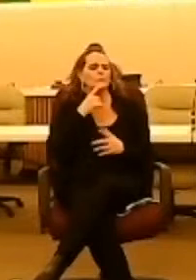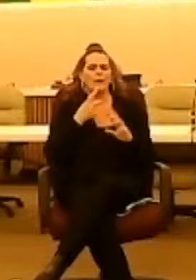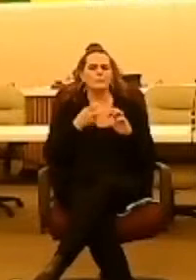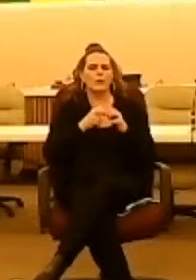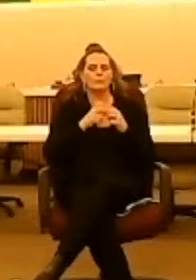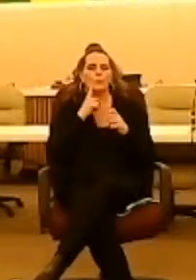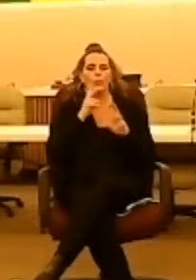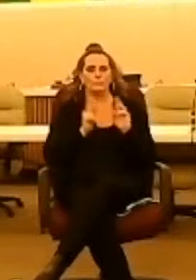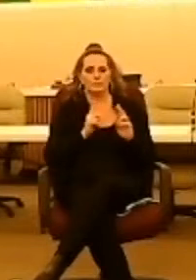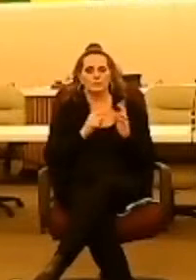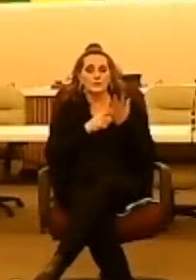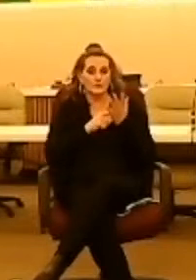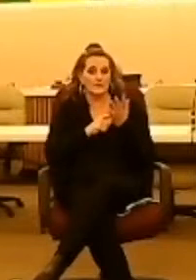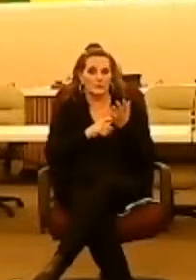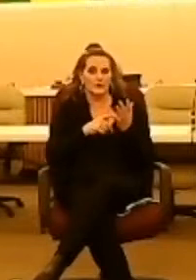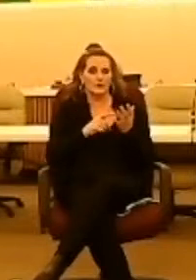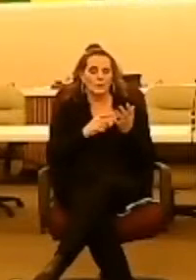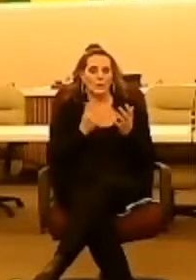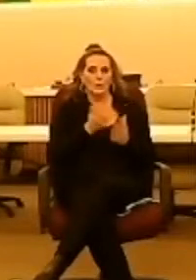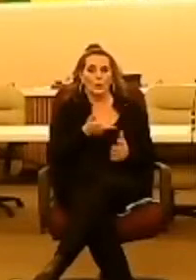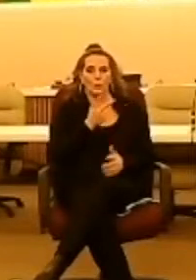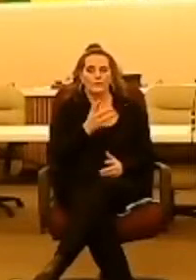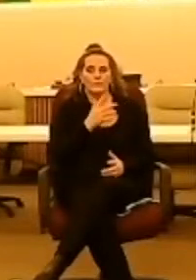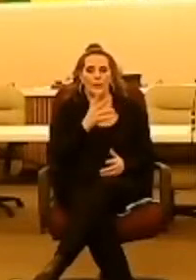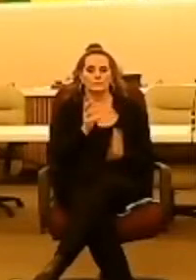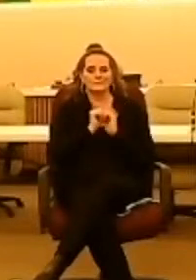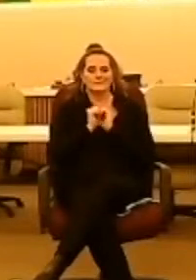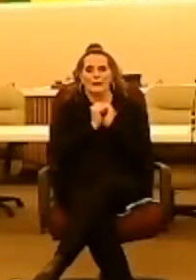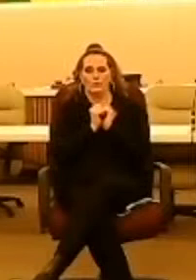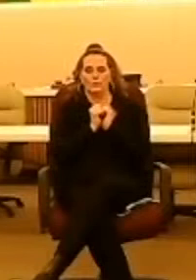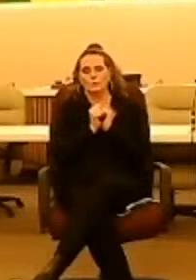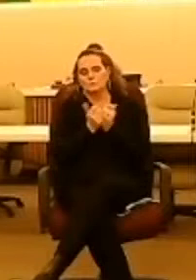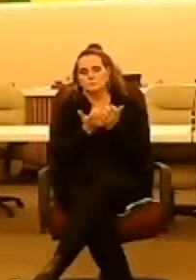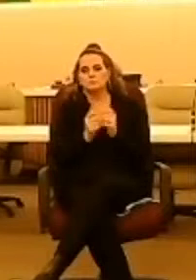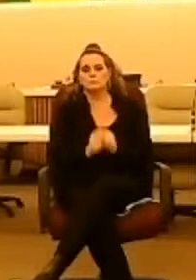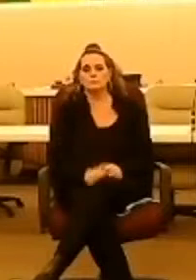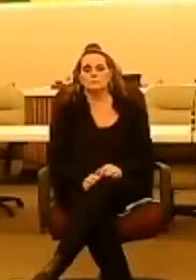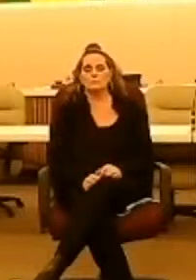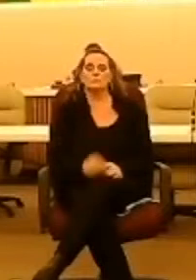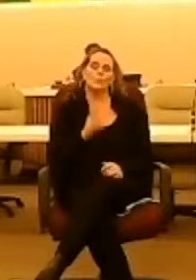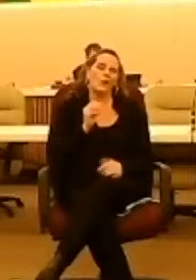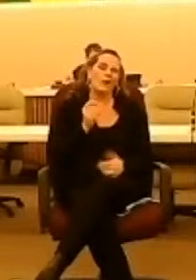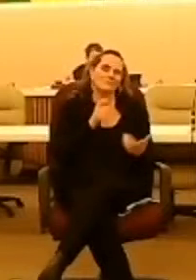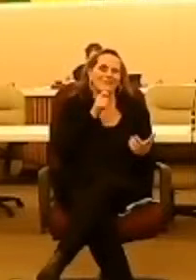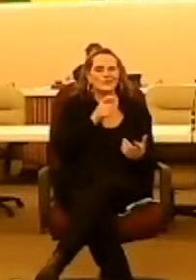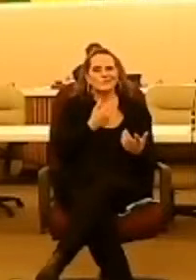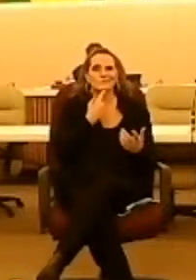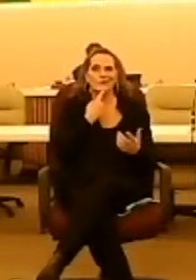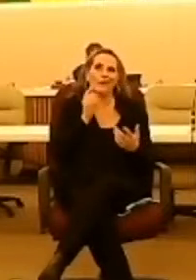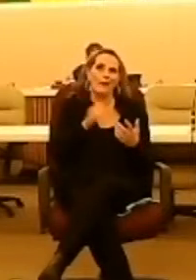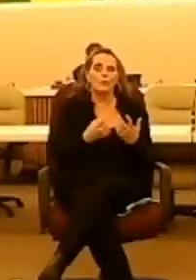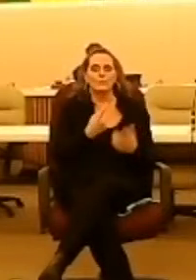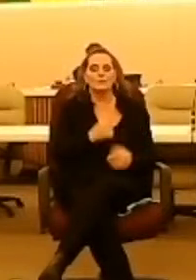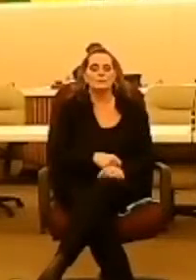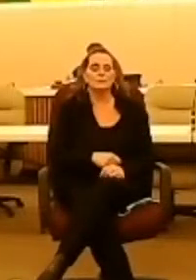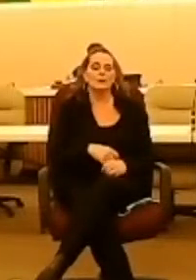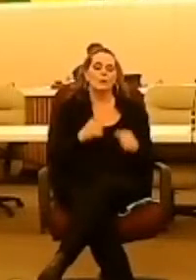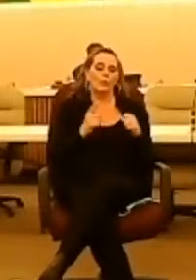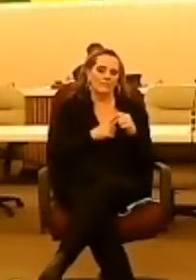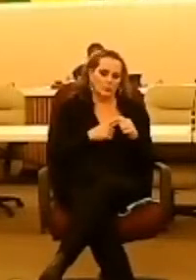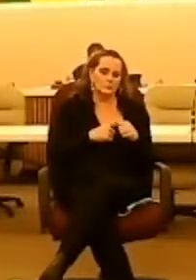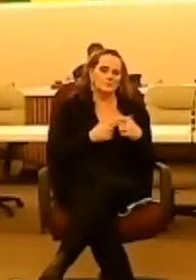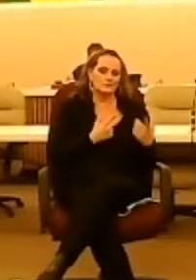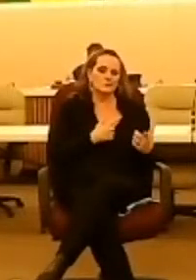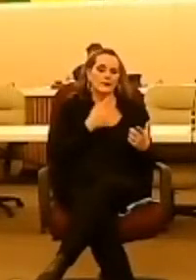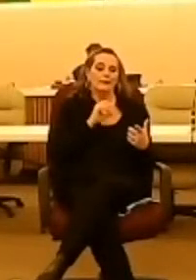discussing the aspects of all three at any of them. Well, I shouldn't say that at this first one. If